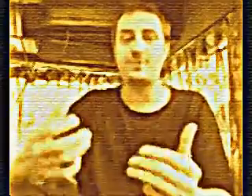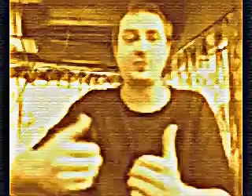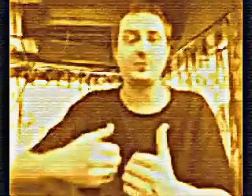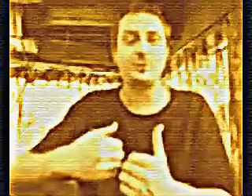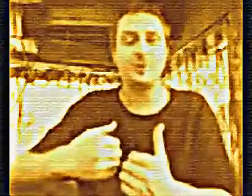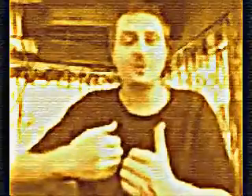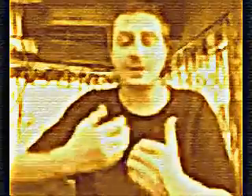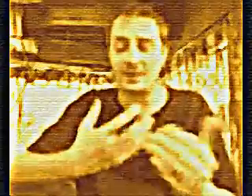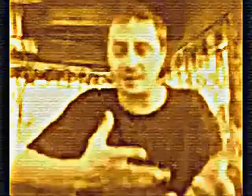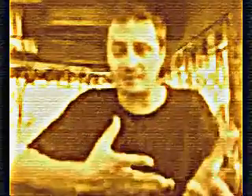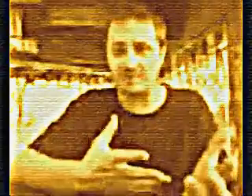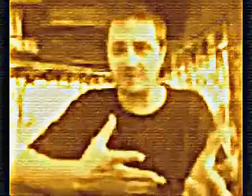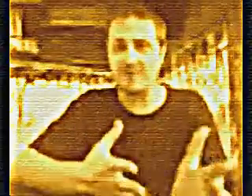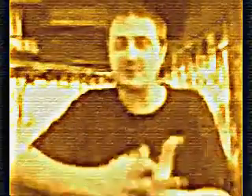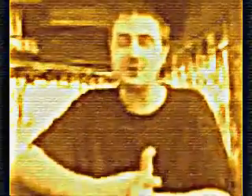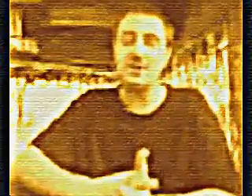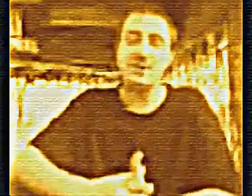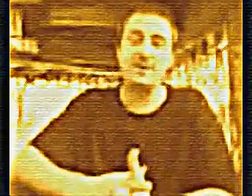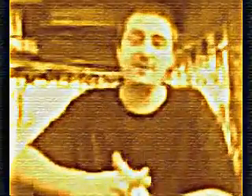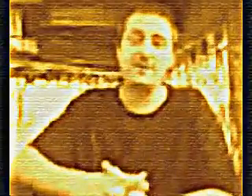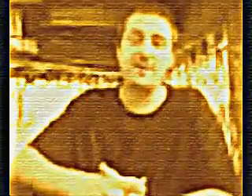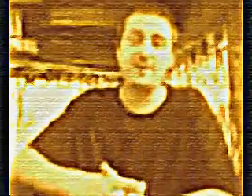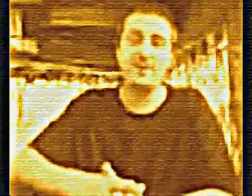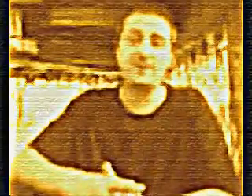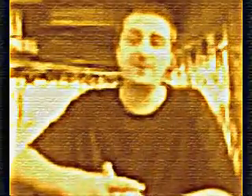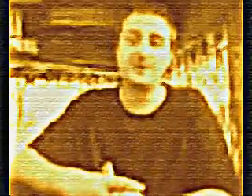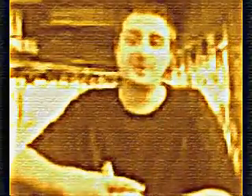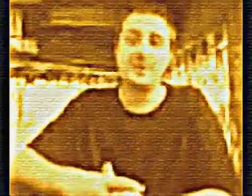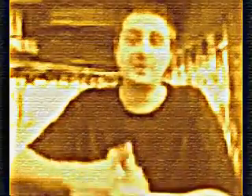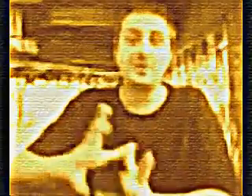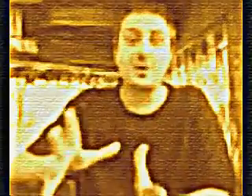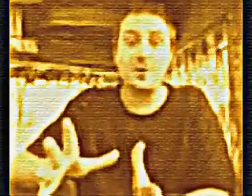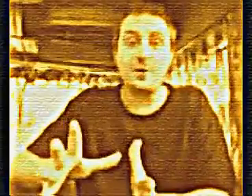to take care of themselves and their families. So